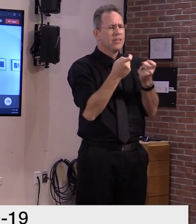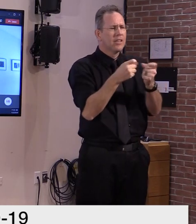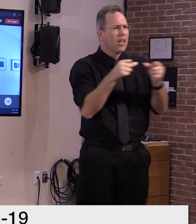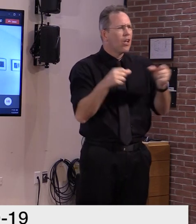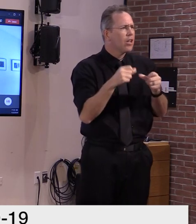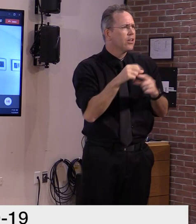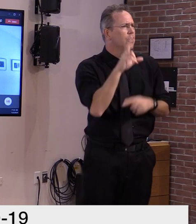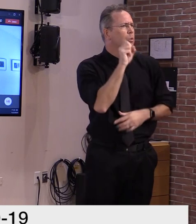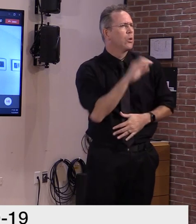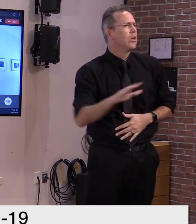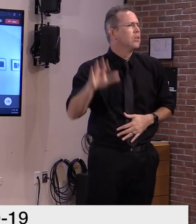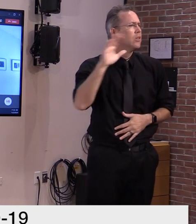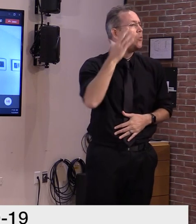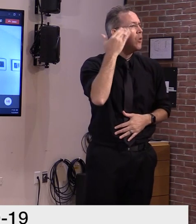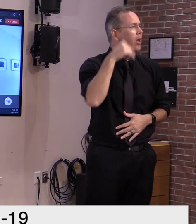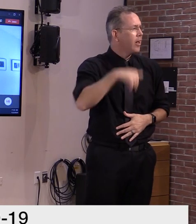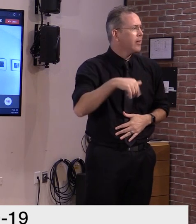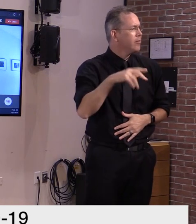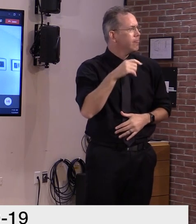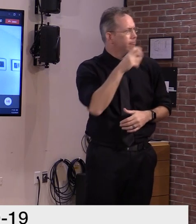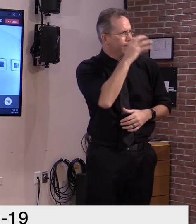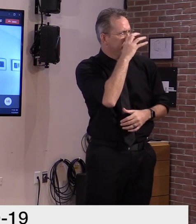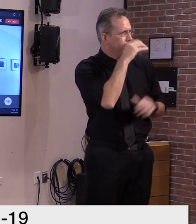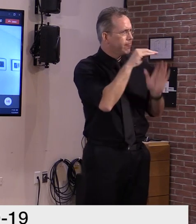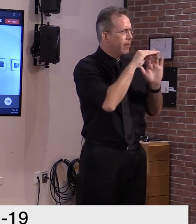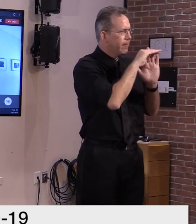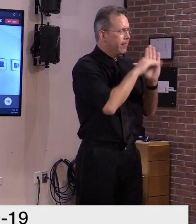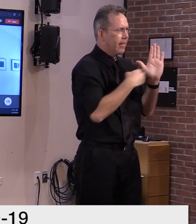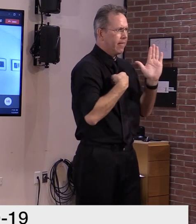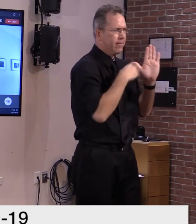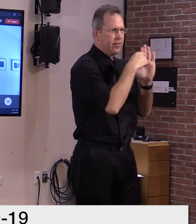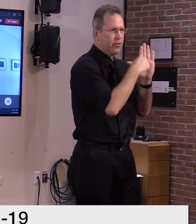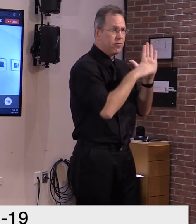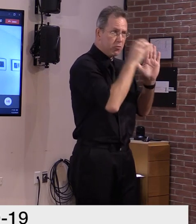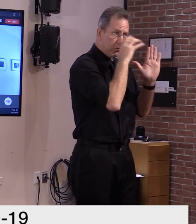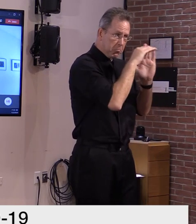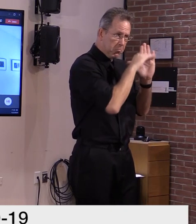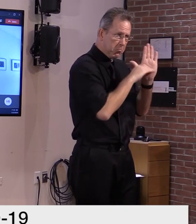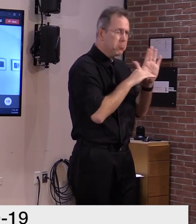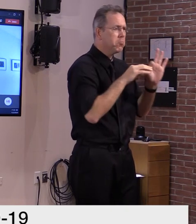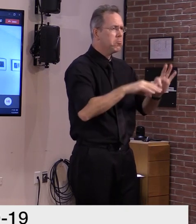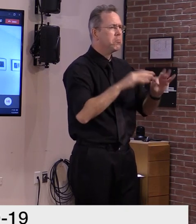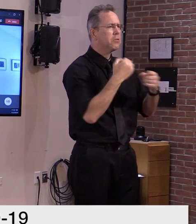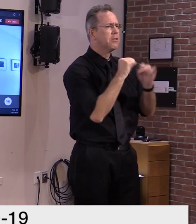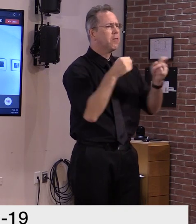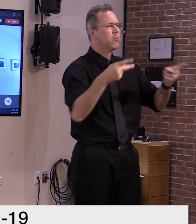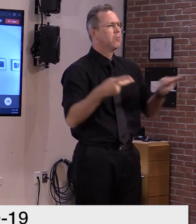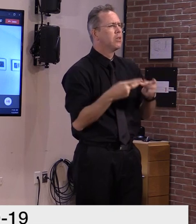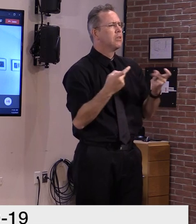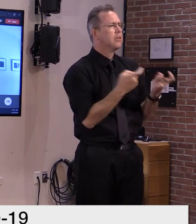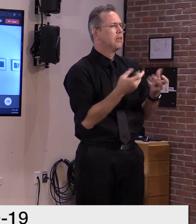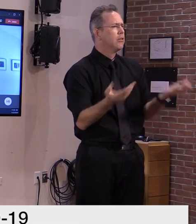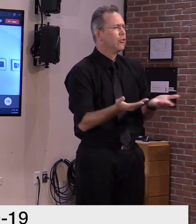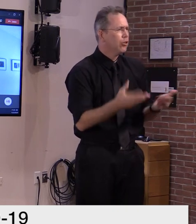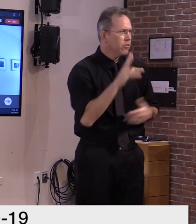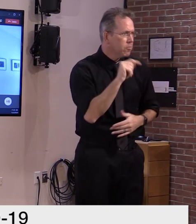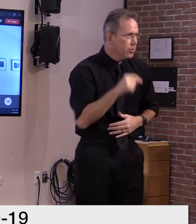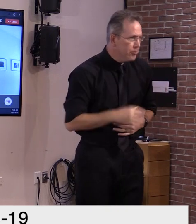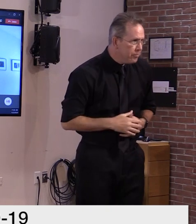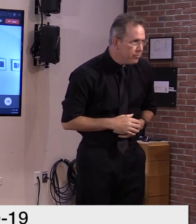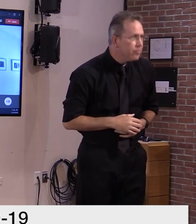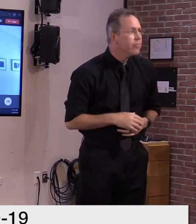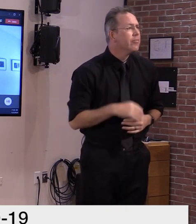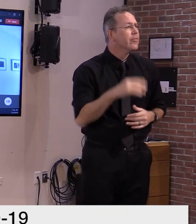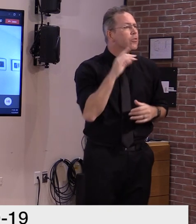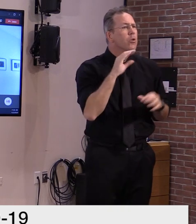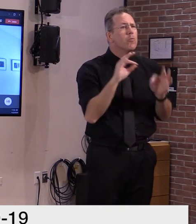and the cooperation of our ski resorts. We're creating an experience that's safe and healthy for both those on the mountain and, even